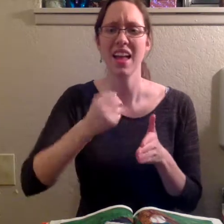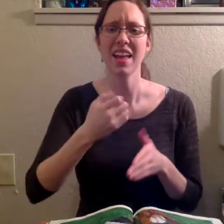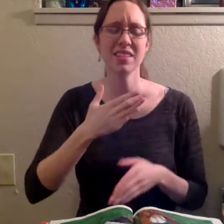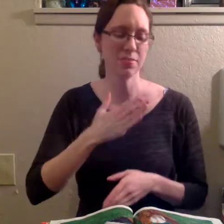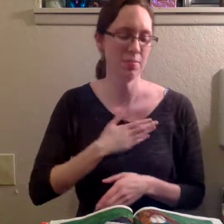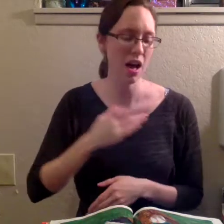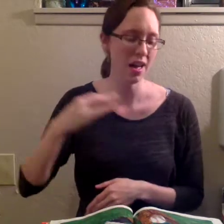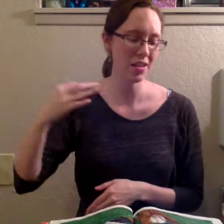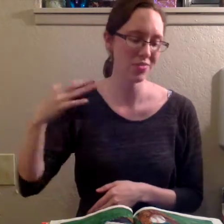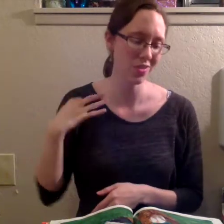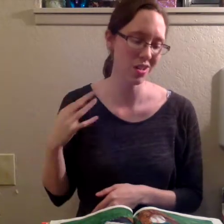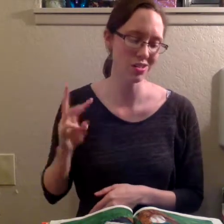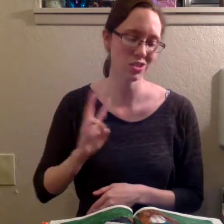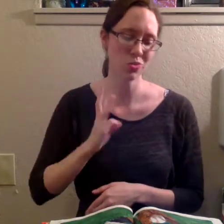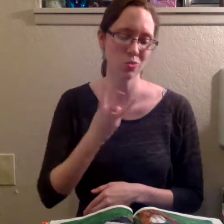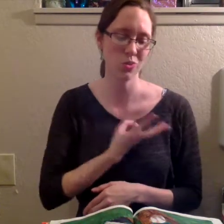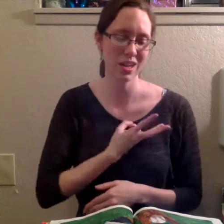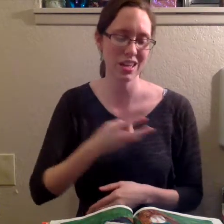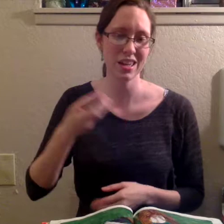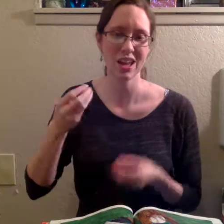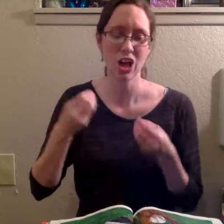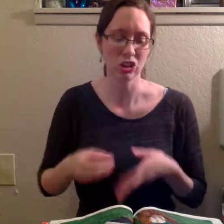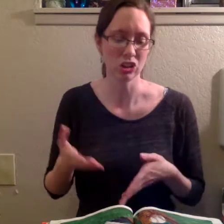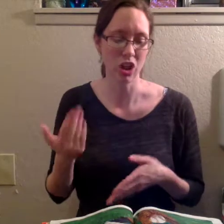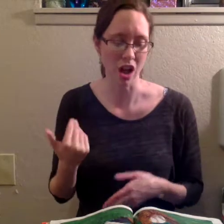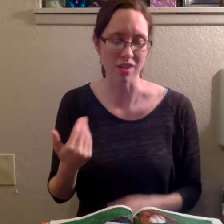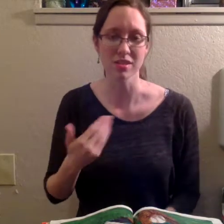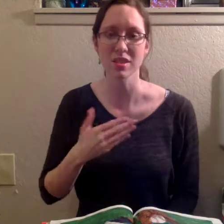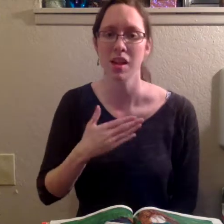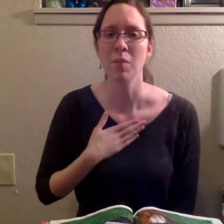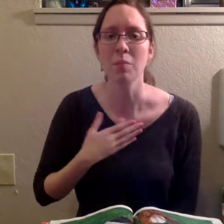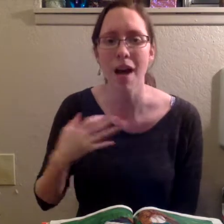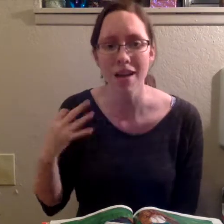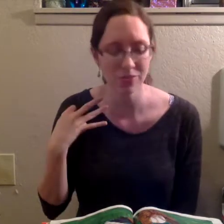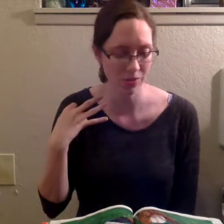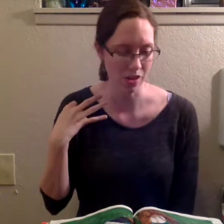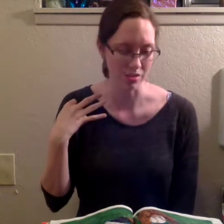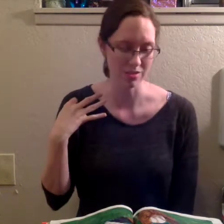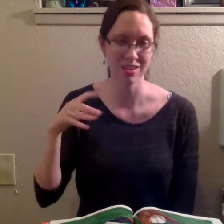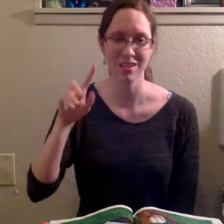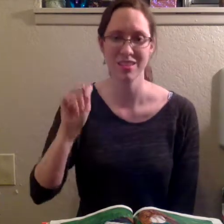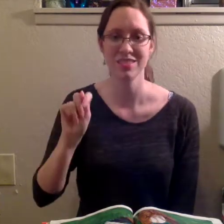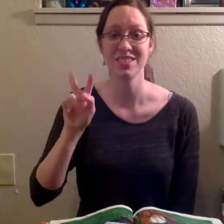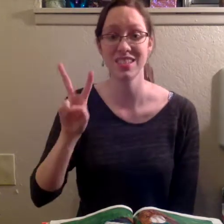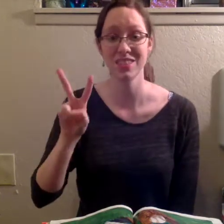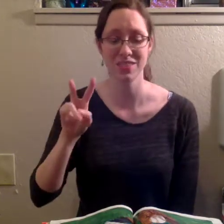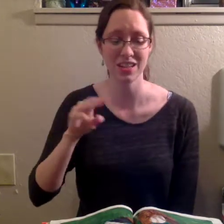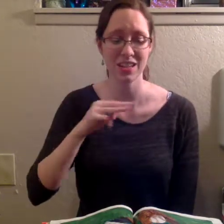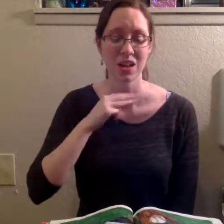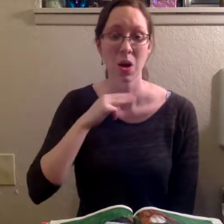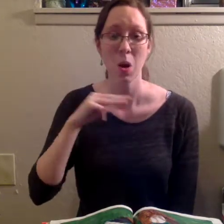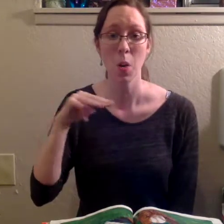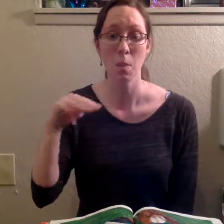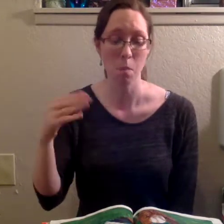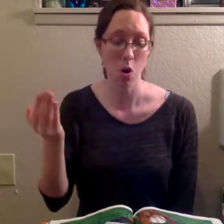It's my fault we lost. My fault, TV